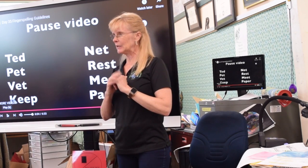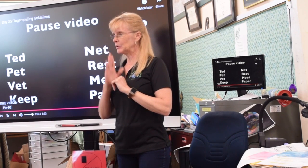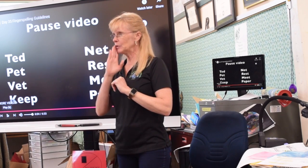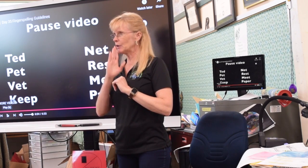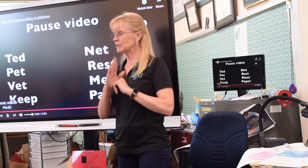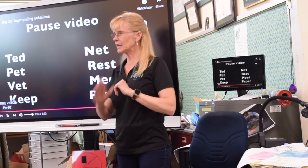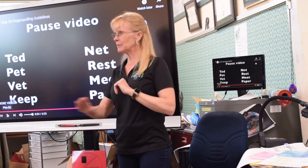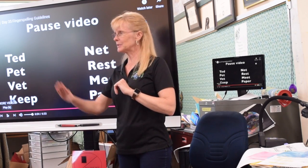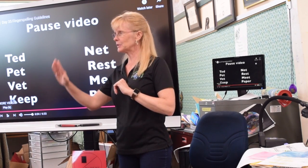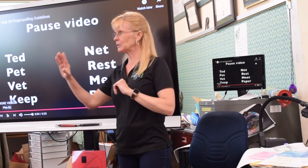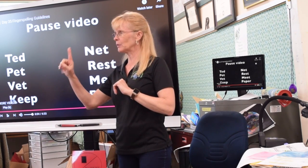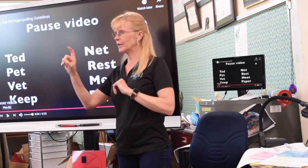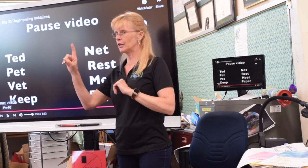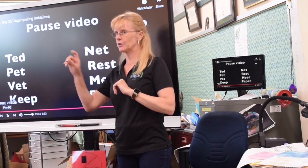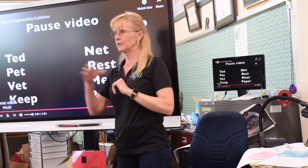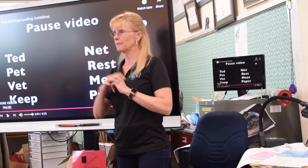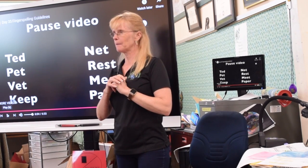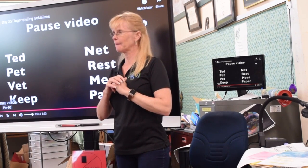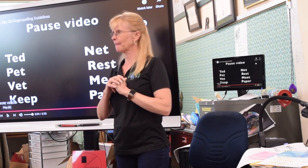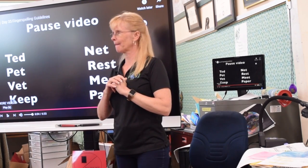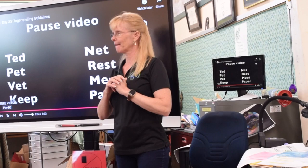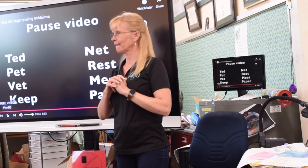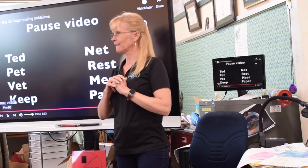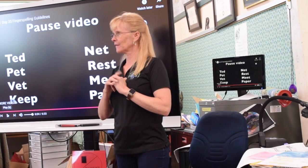Who knows up to 100?